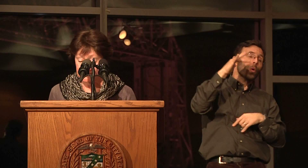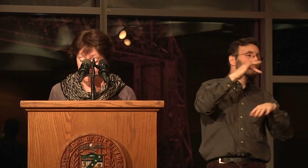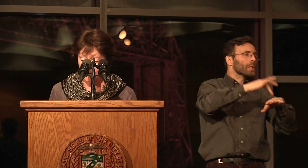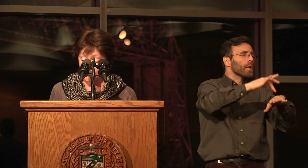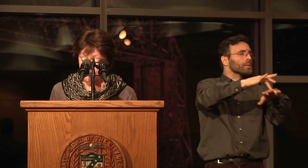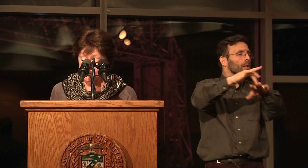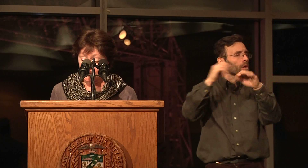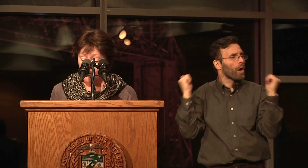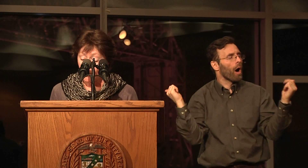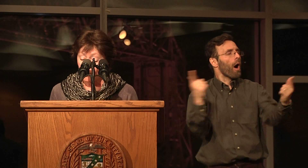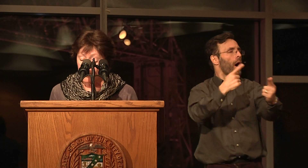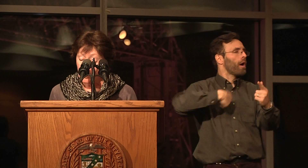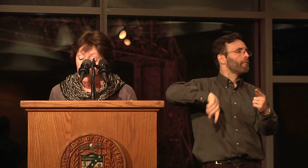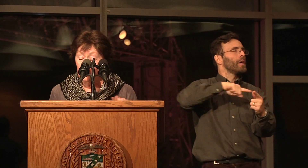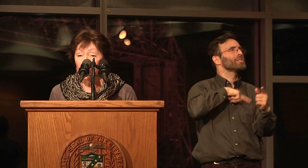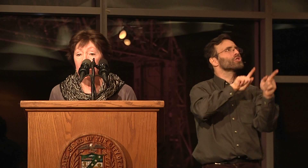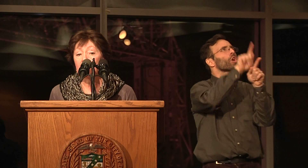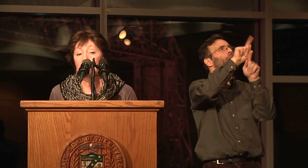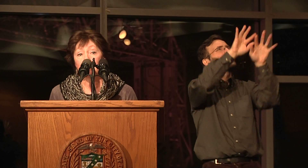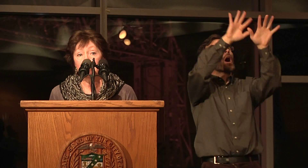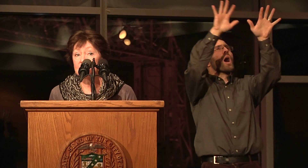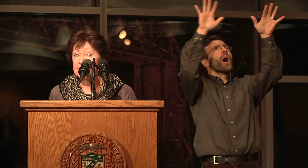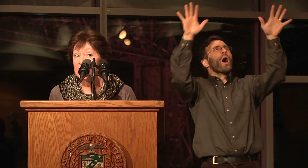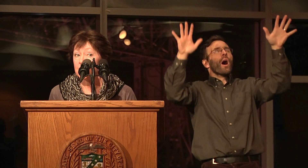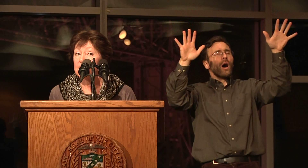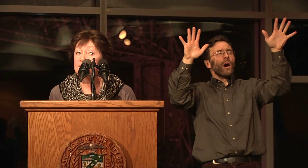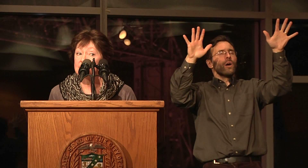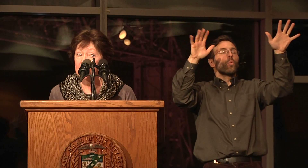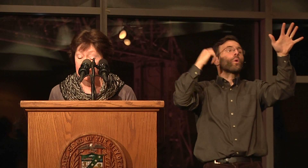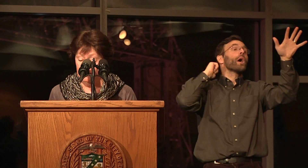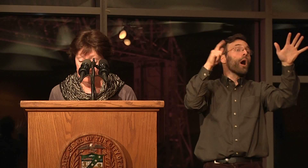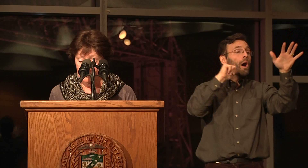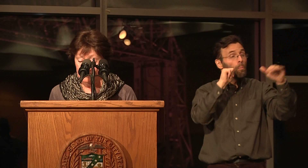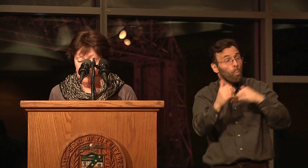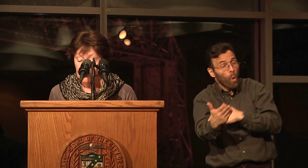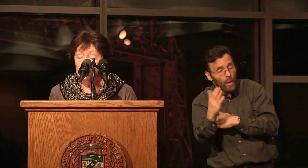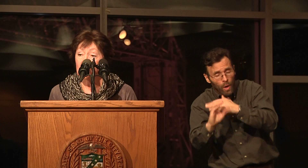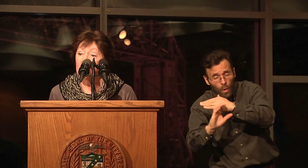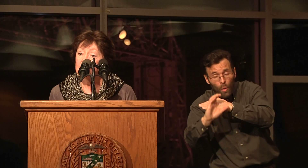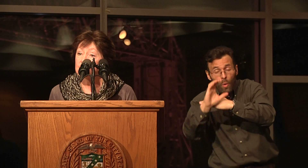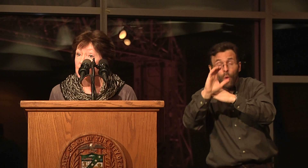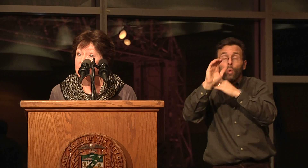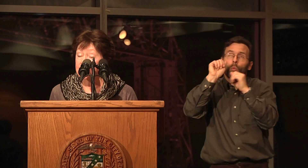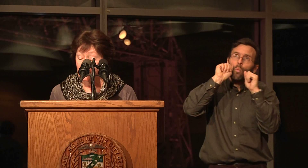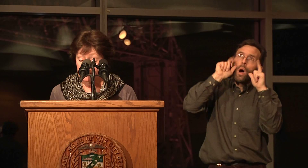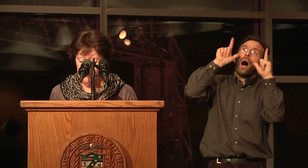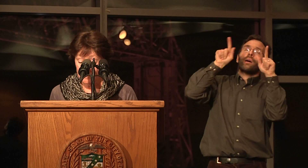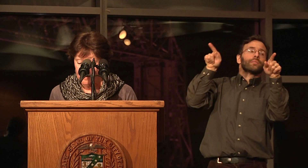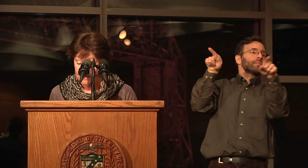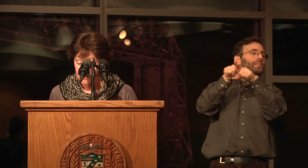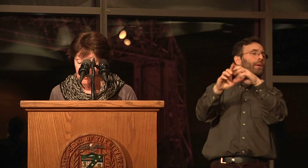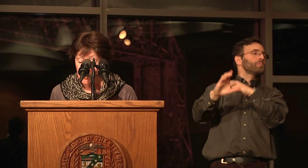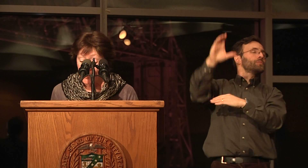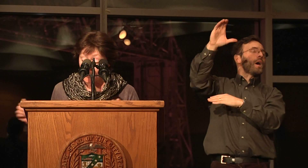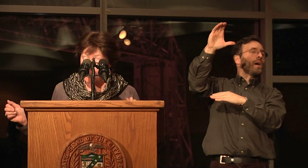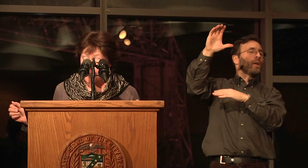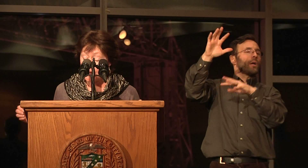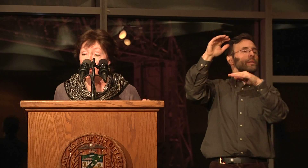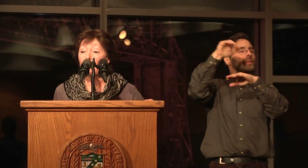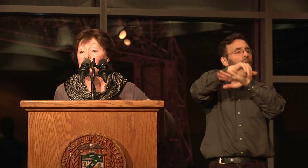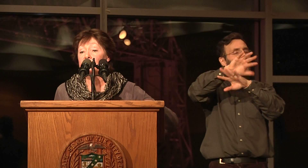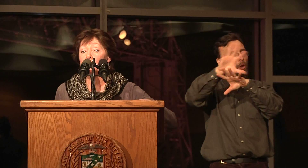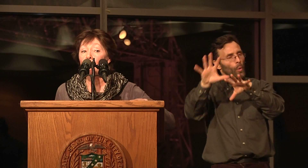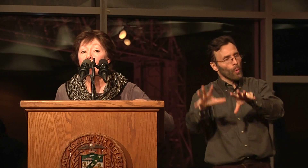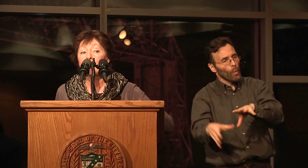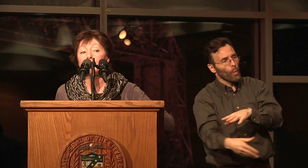scattering of stars. We all wake to the same sun. Dawn shrugs off the night.